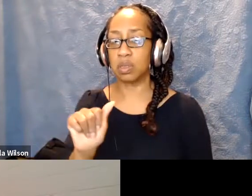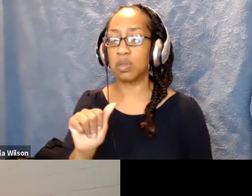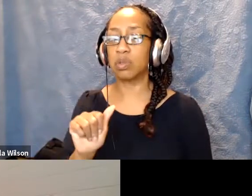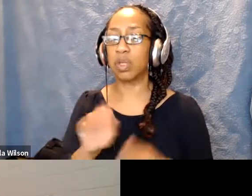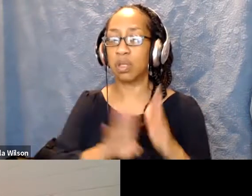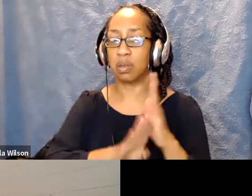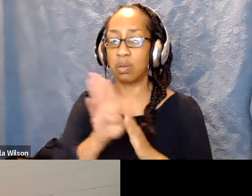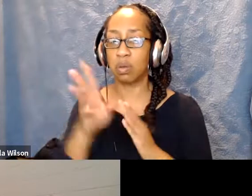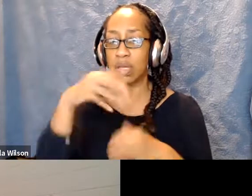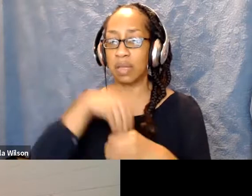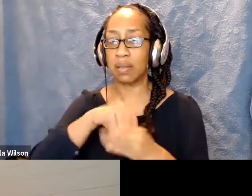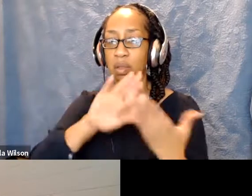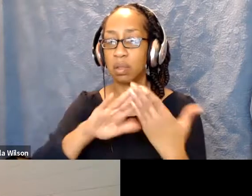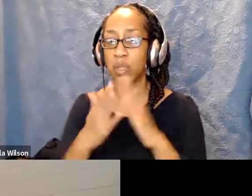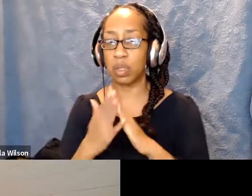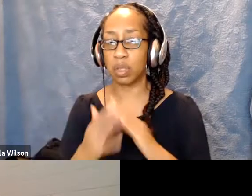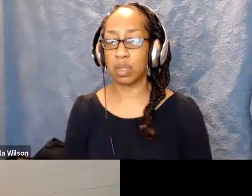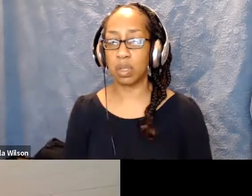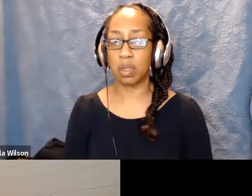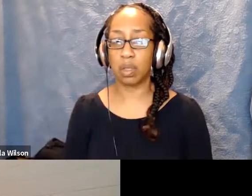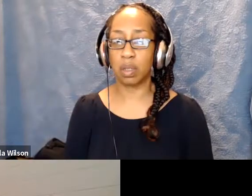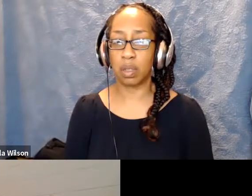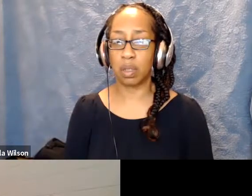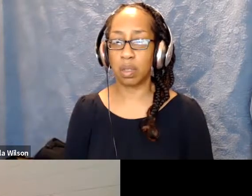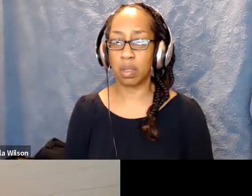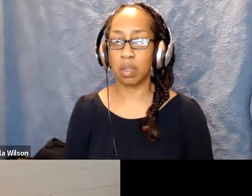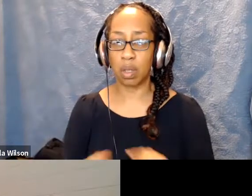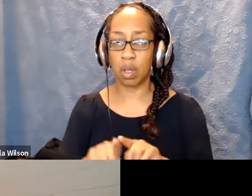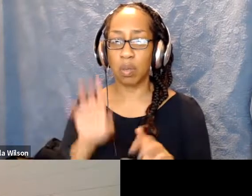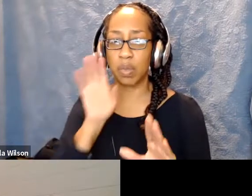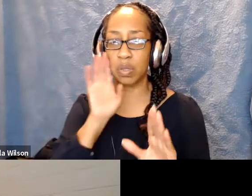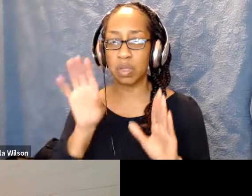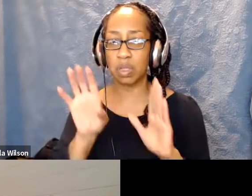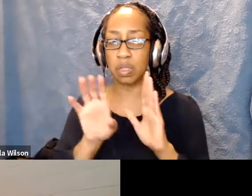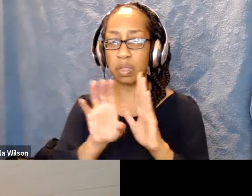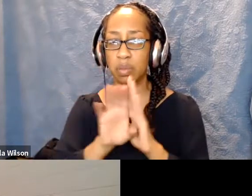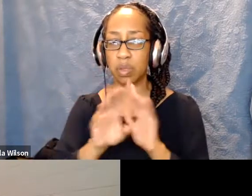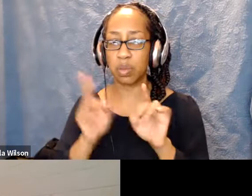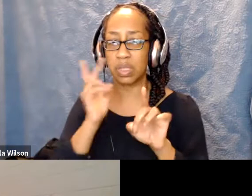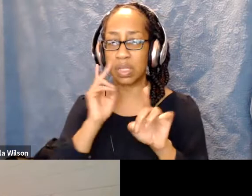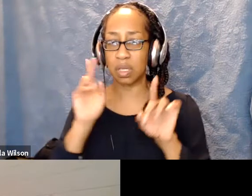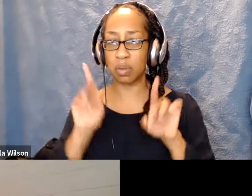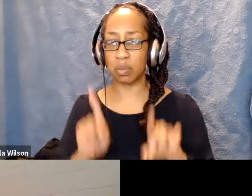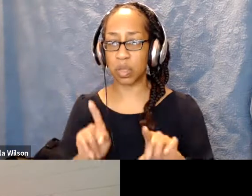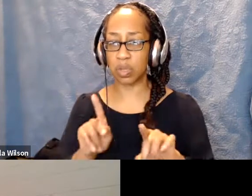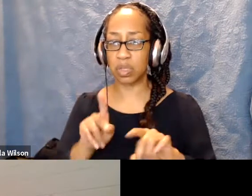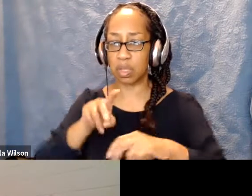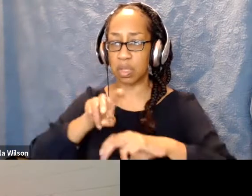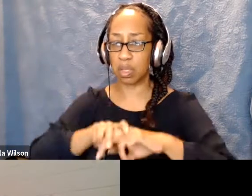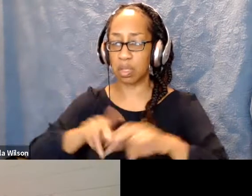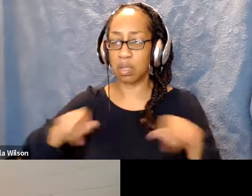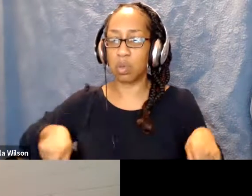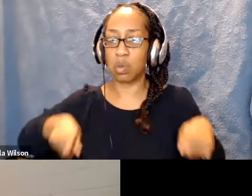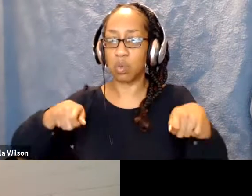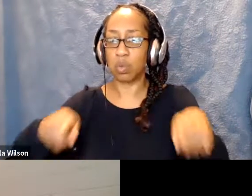please. Just really quick, there is an image on the screen with a individual in a wheelchair. It looks like at some kind of sporting event with